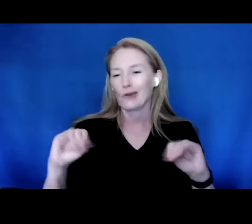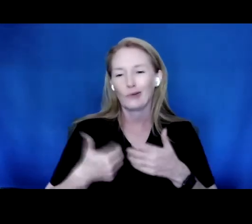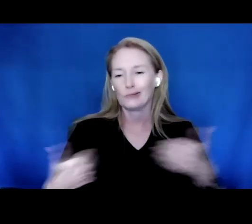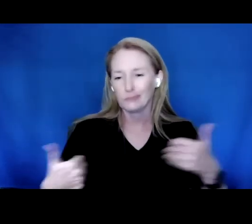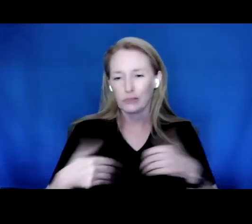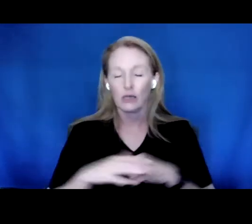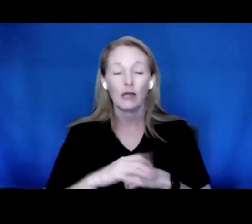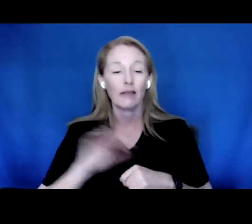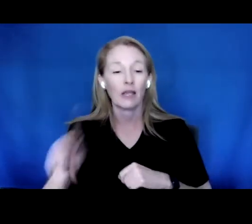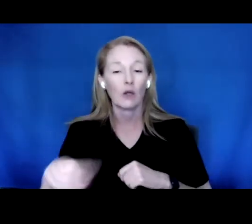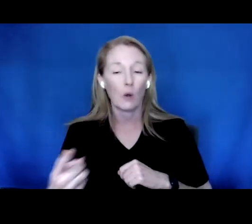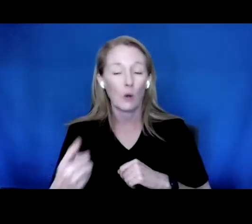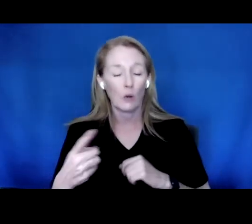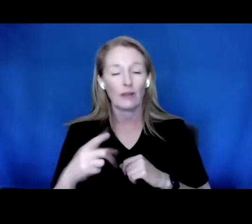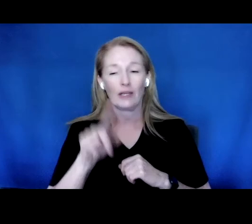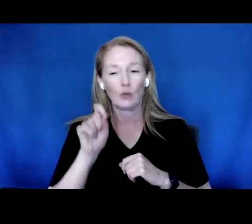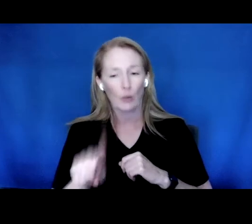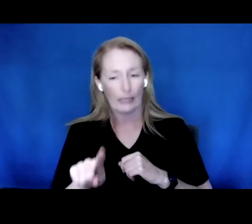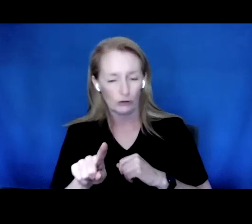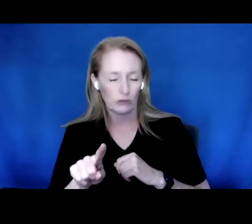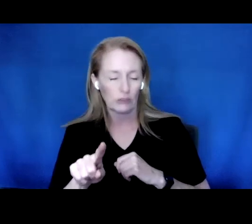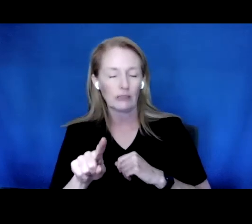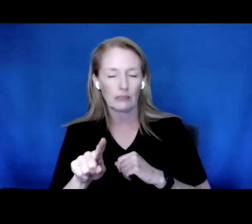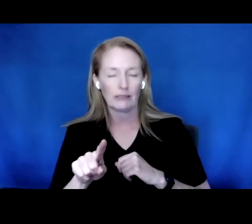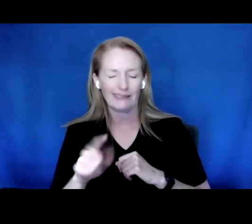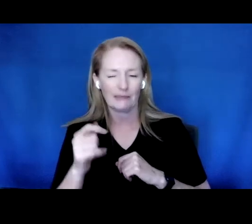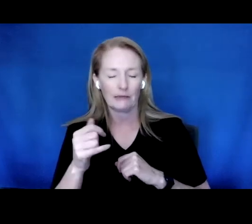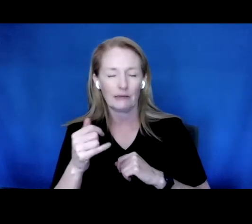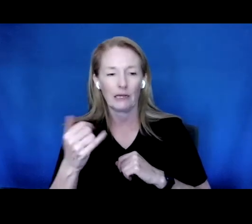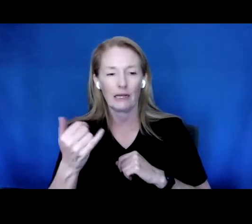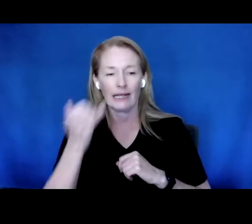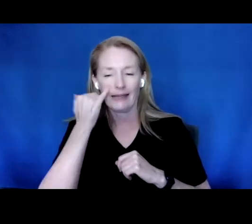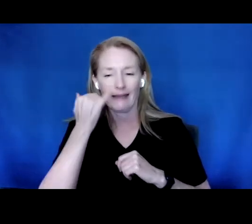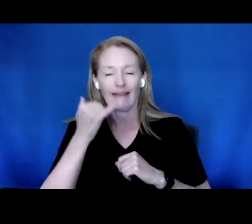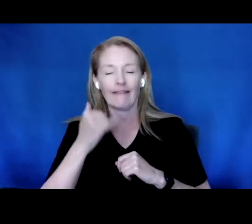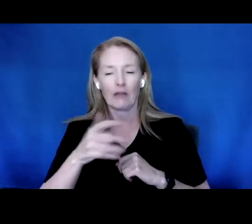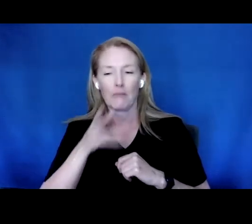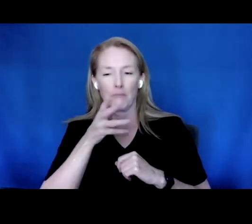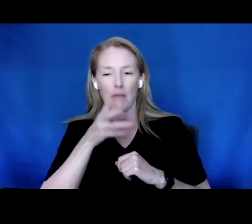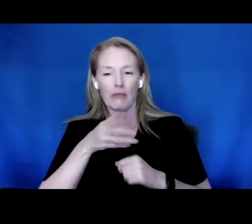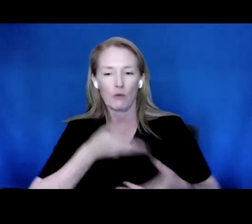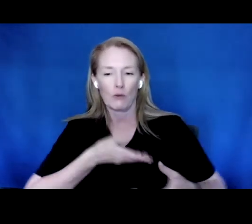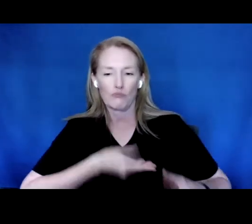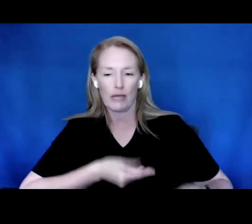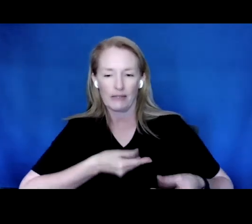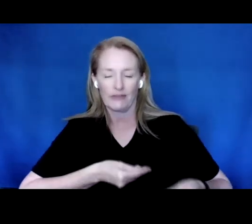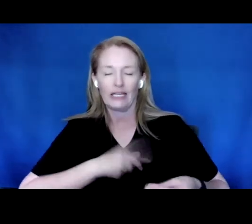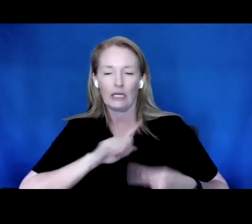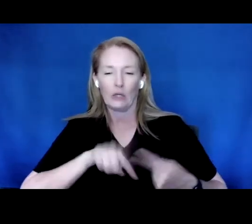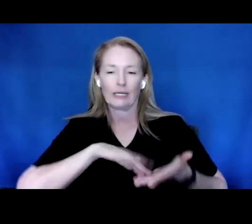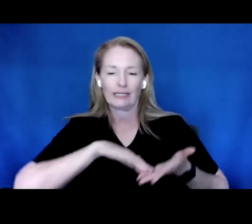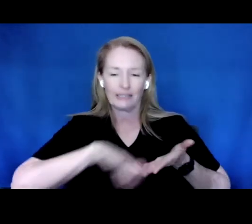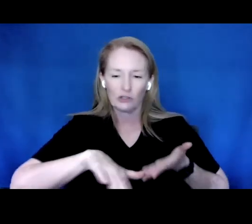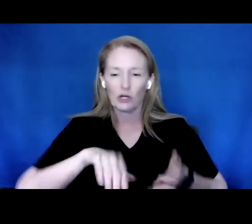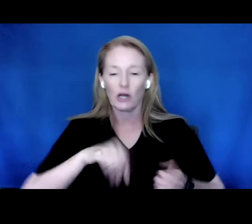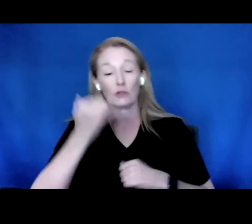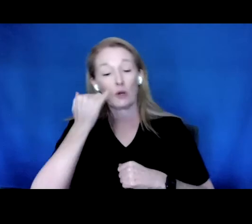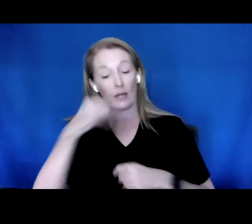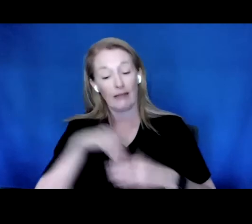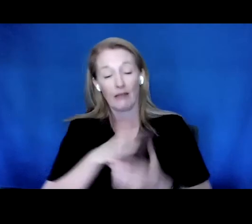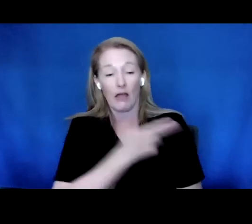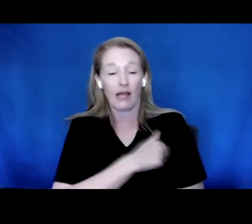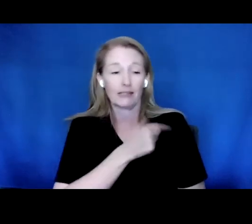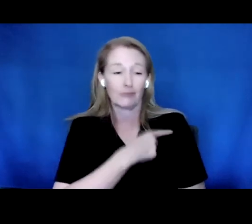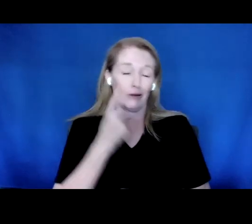mother was breastfeeding at discharge. So if you're only in the hospital for a day or 2 or maybe 3, that's